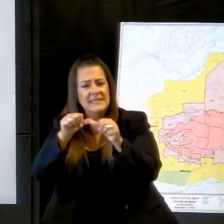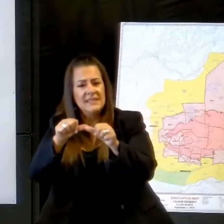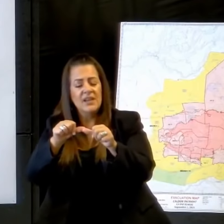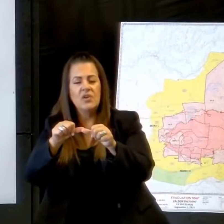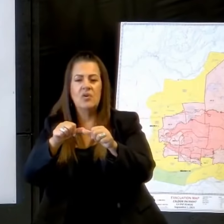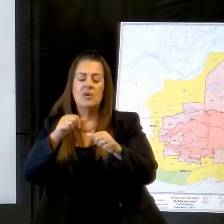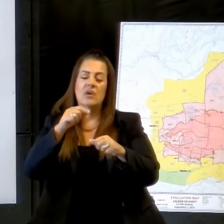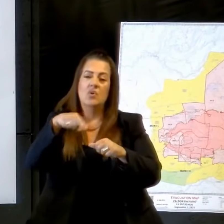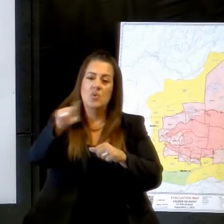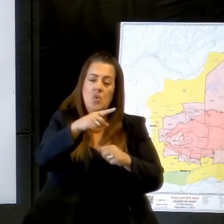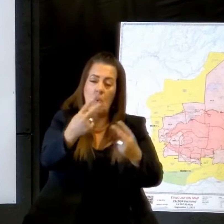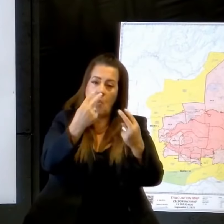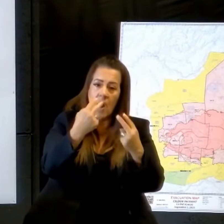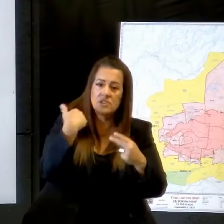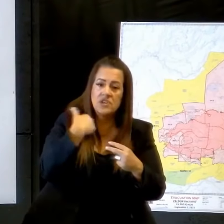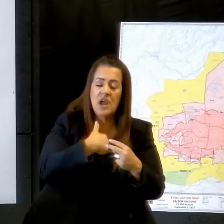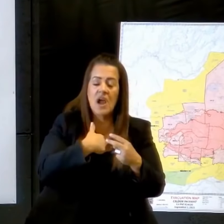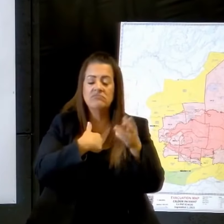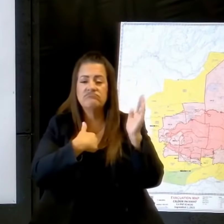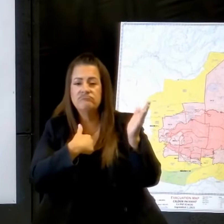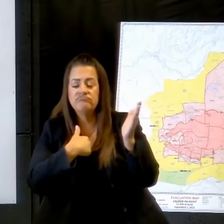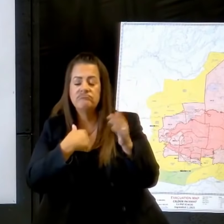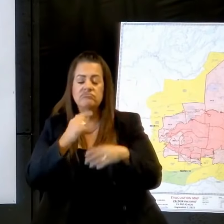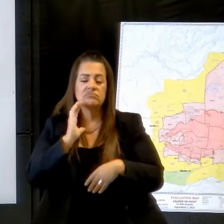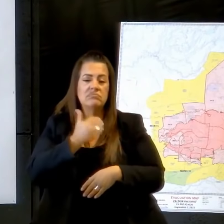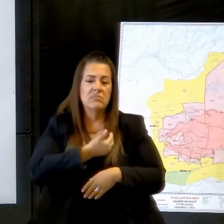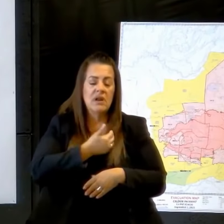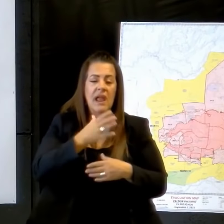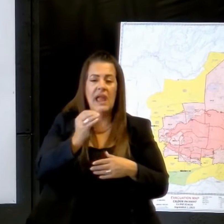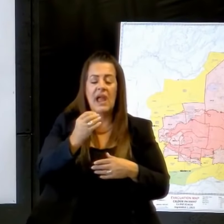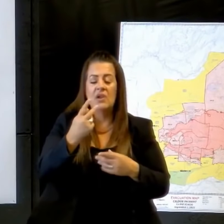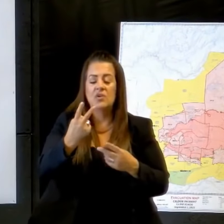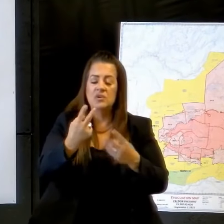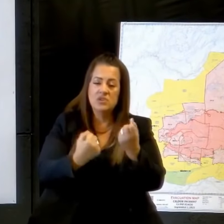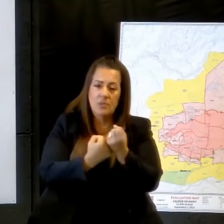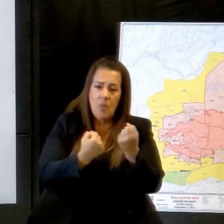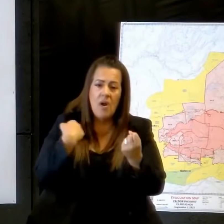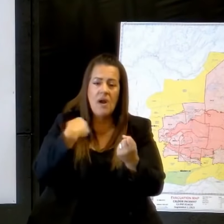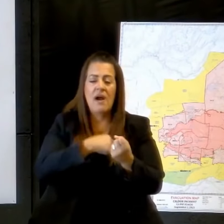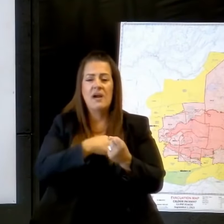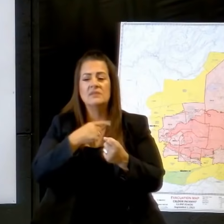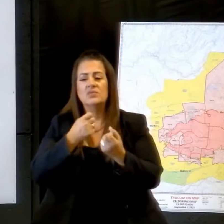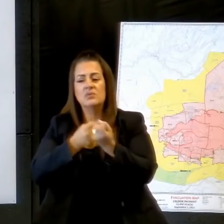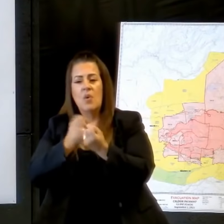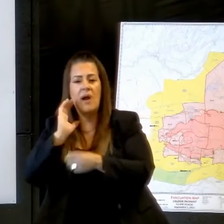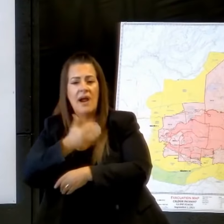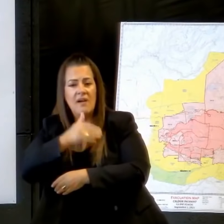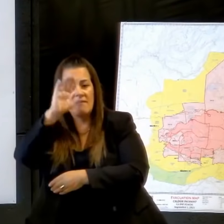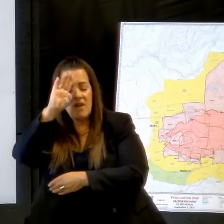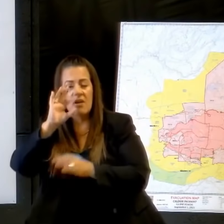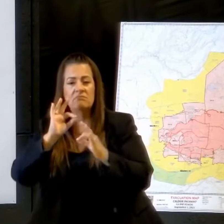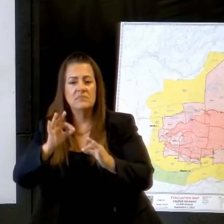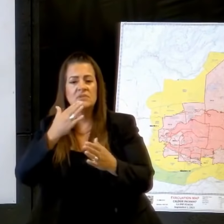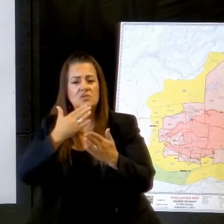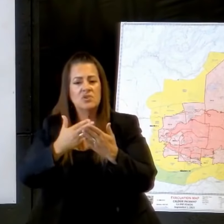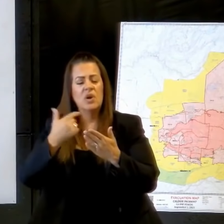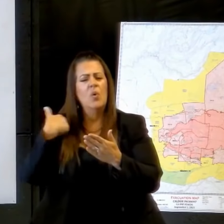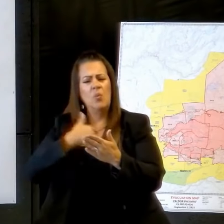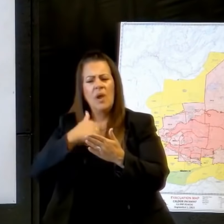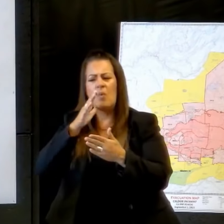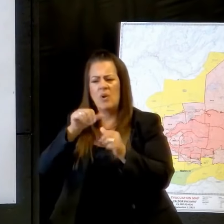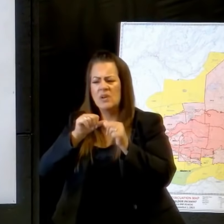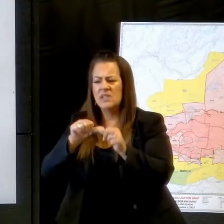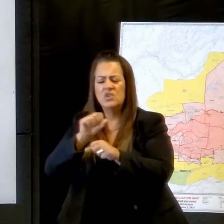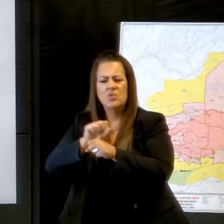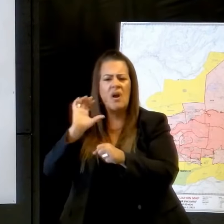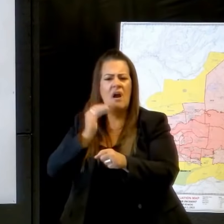everybody online, being a participant and being supportive of the incident. The firefighters feel that support, and so we'll continue to do our